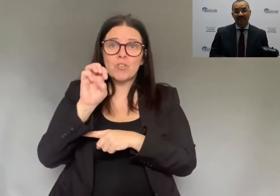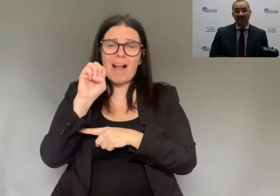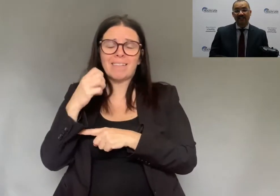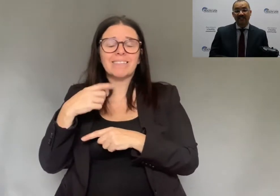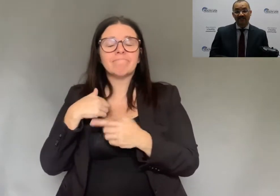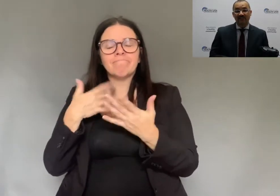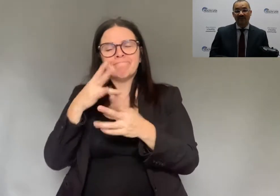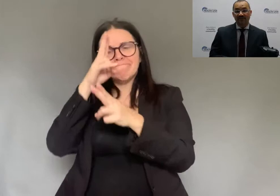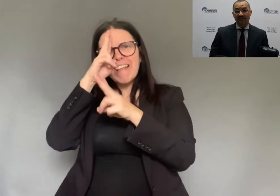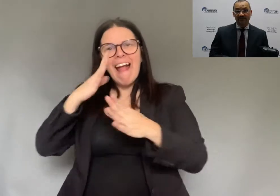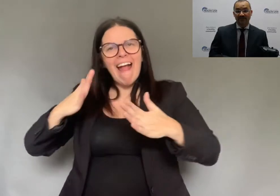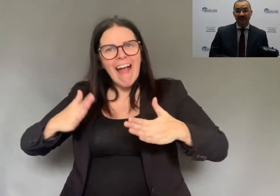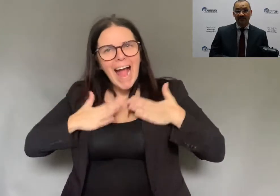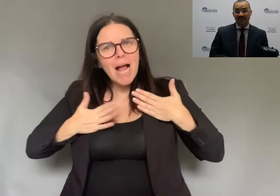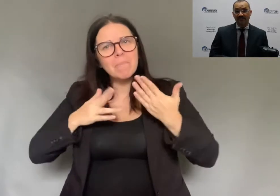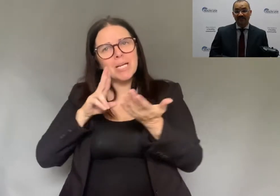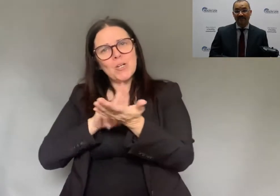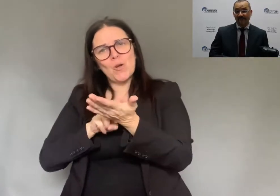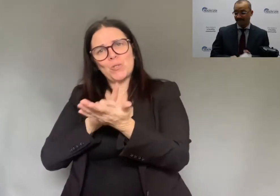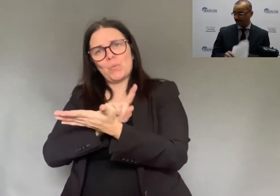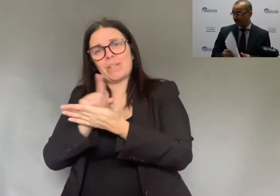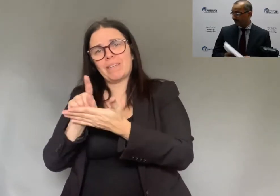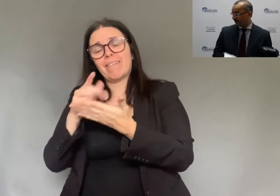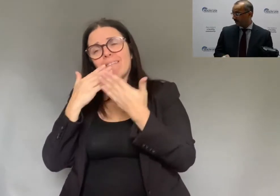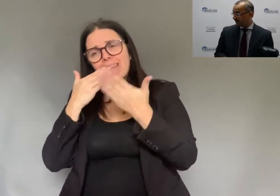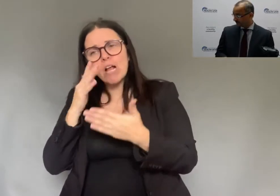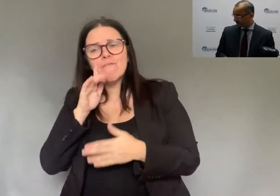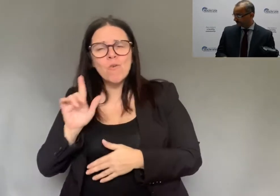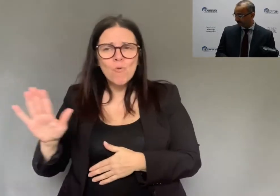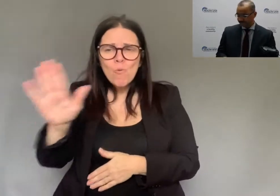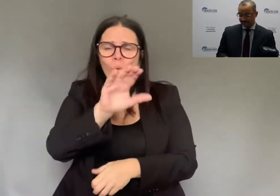Week. Thank you for all the work that you are doing.